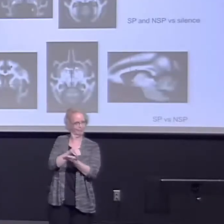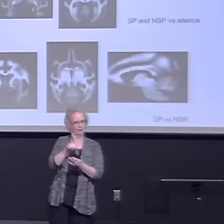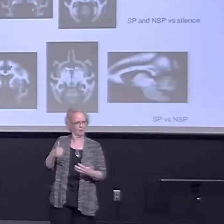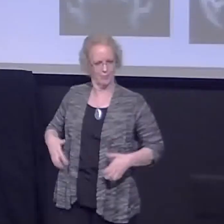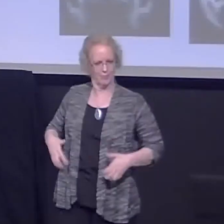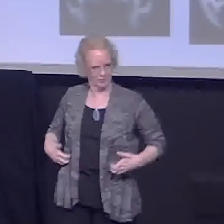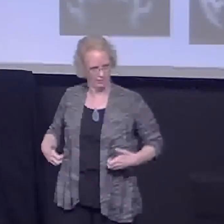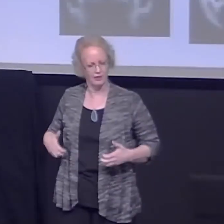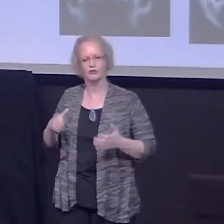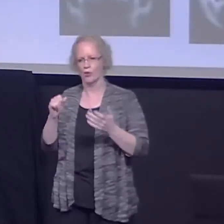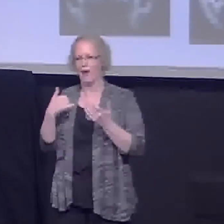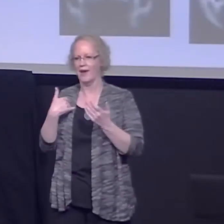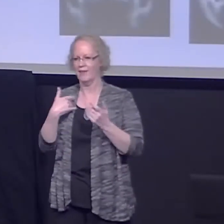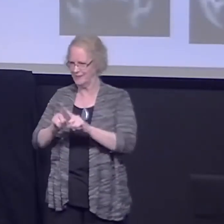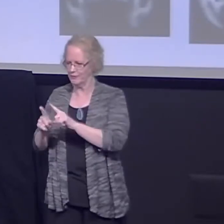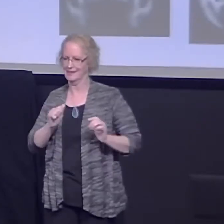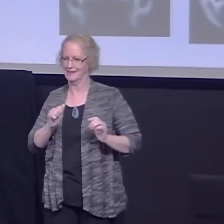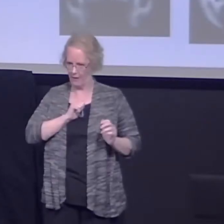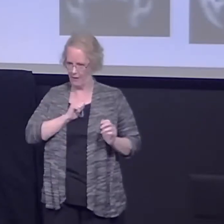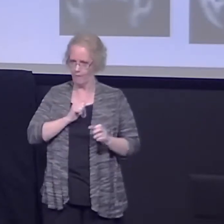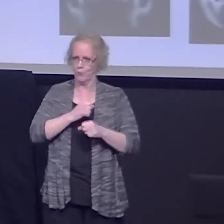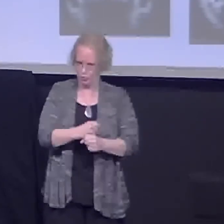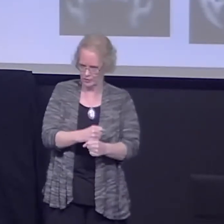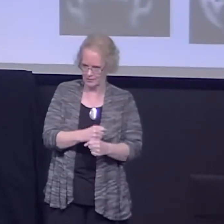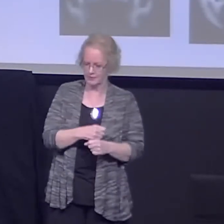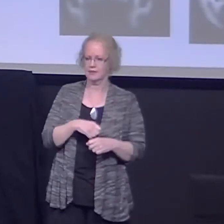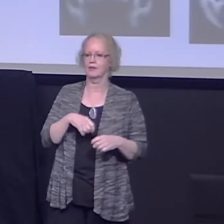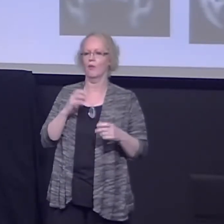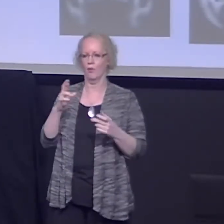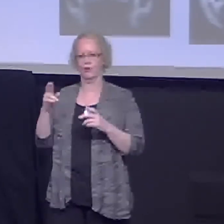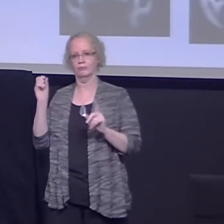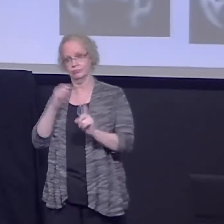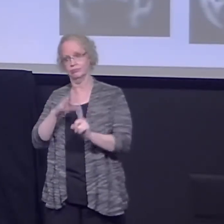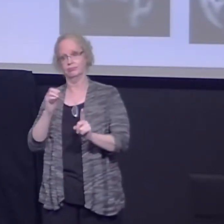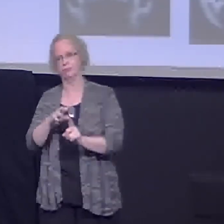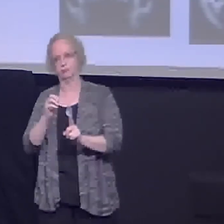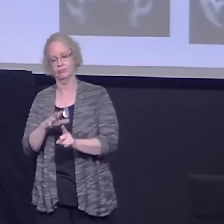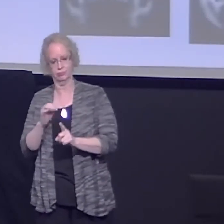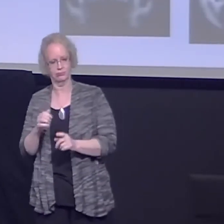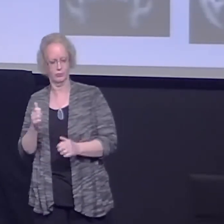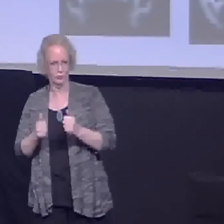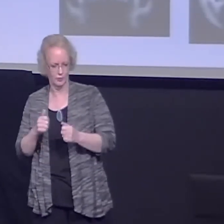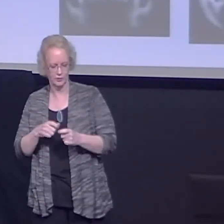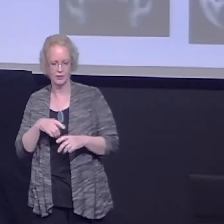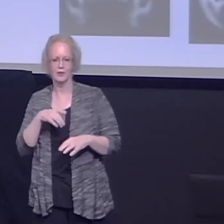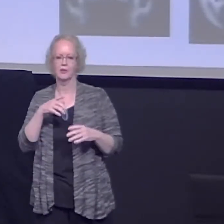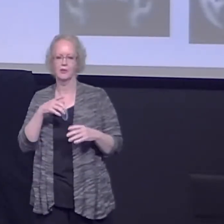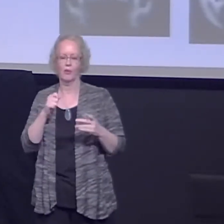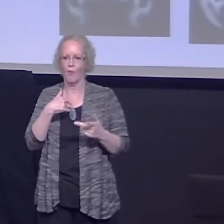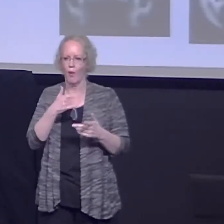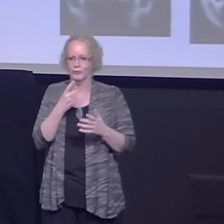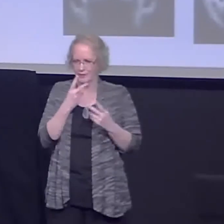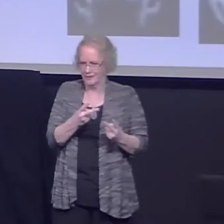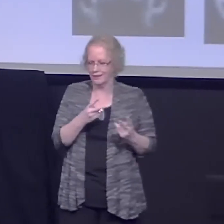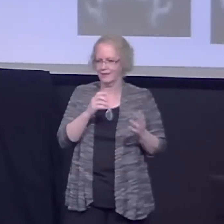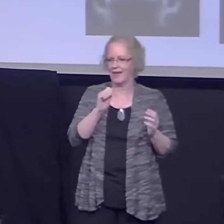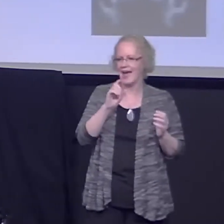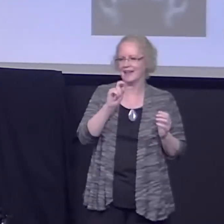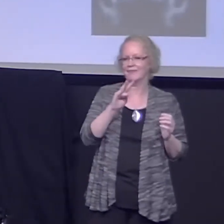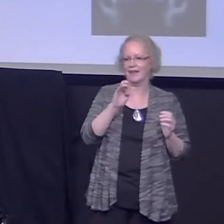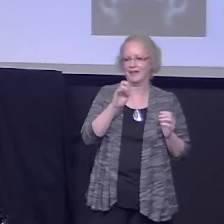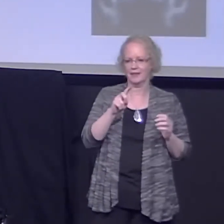the ones that engage the auditory dorsal stream, where they have to activate the motor system as a result of